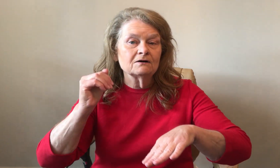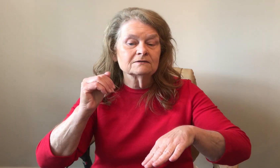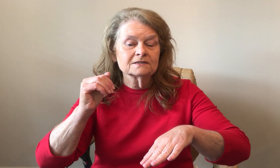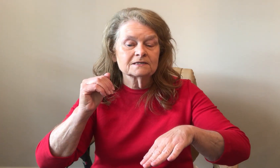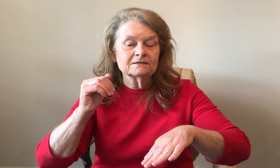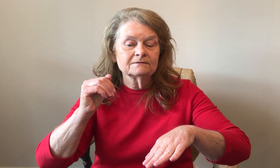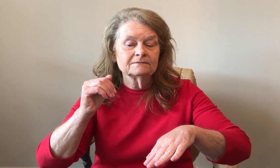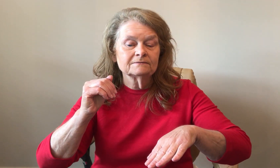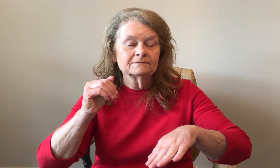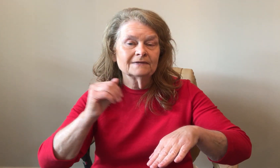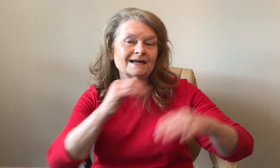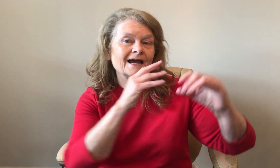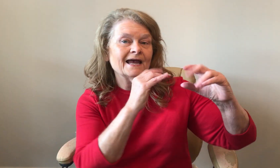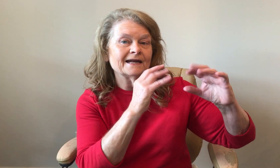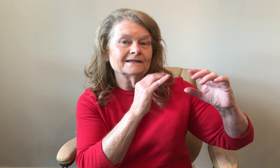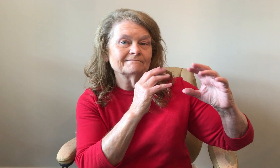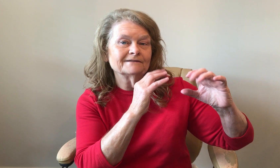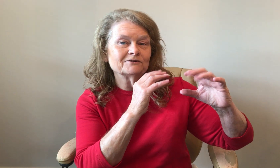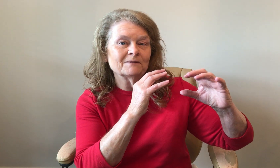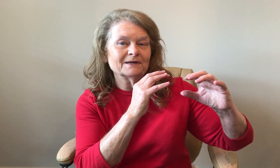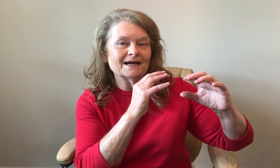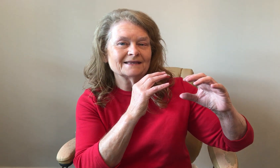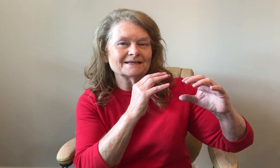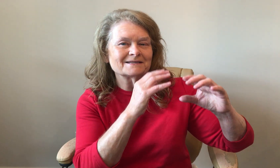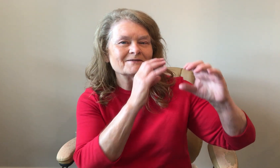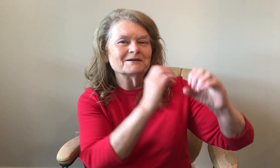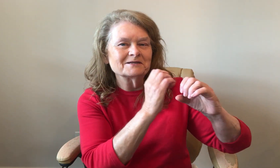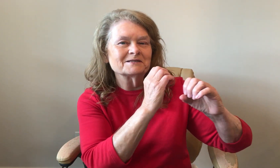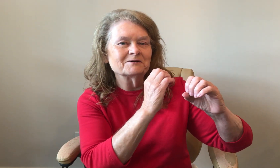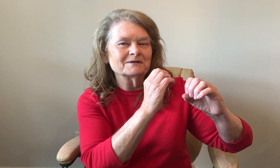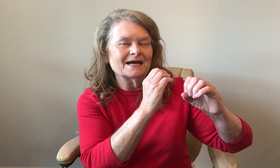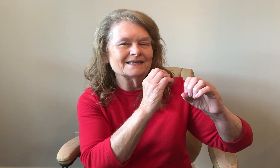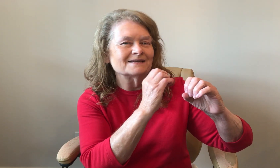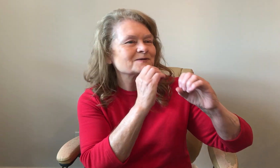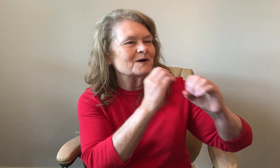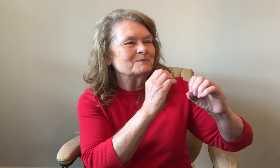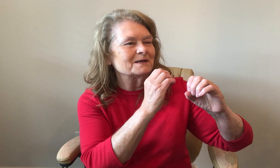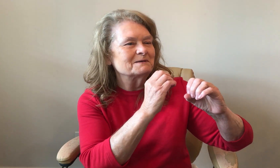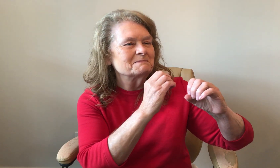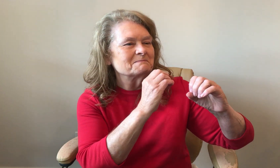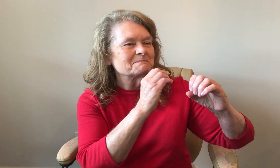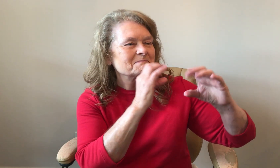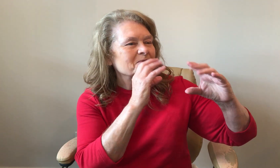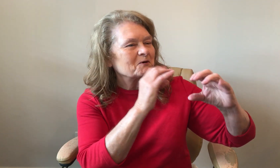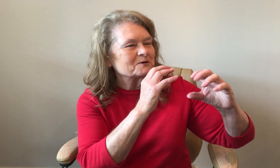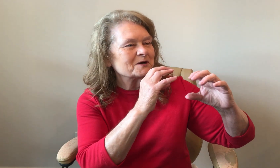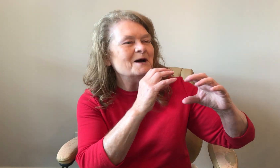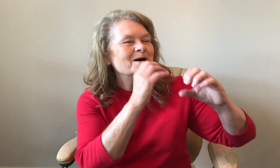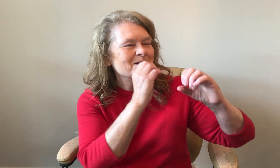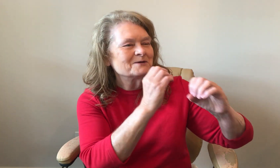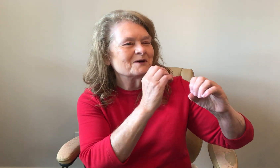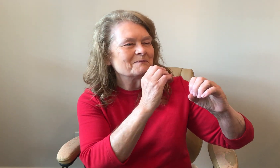calls. And I added the trumpet like this. You could just do it like this, trumpet, or